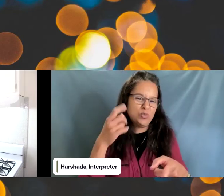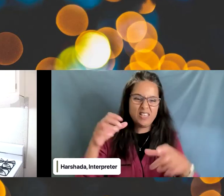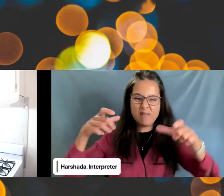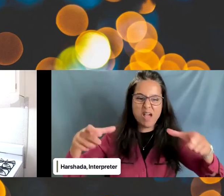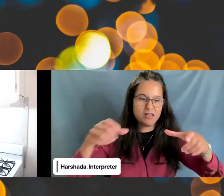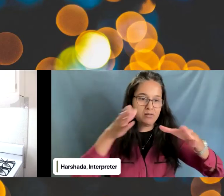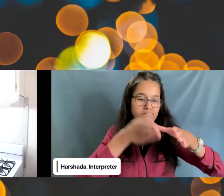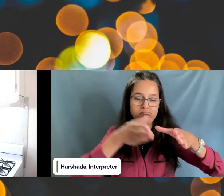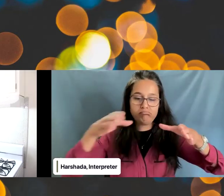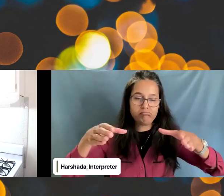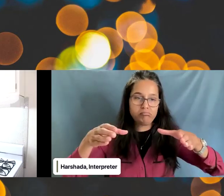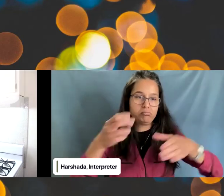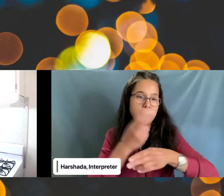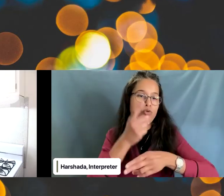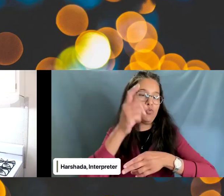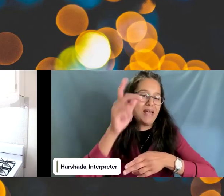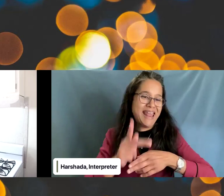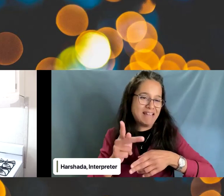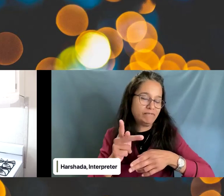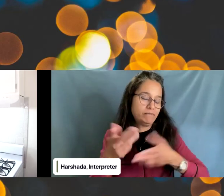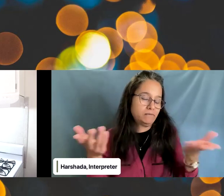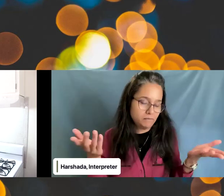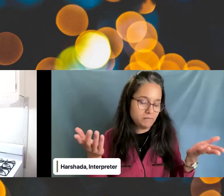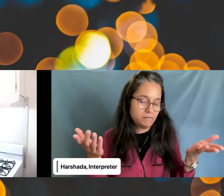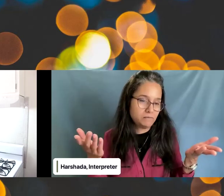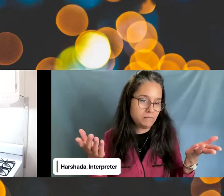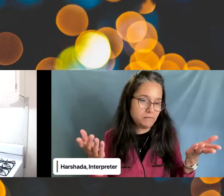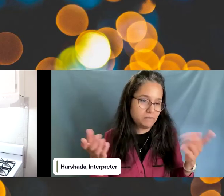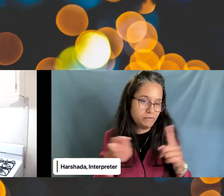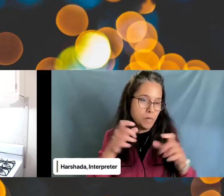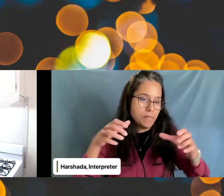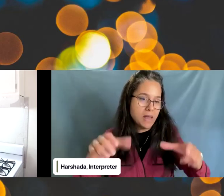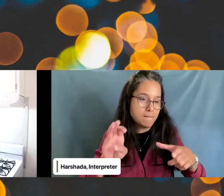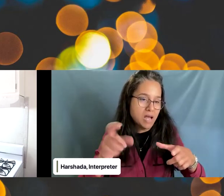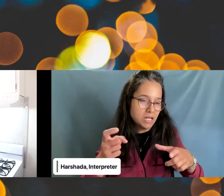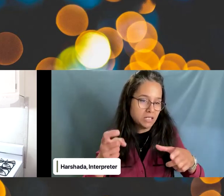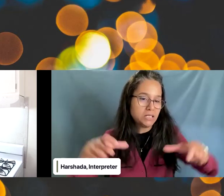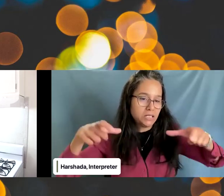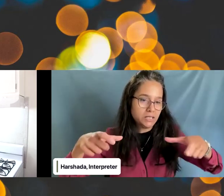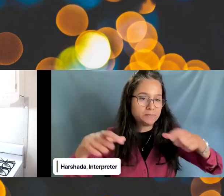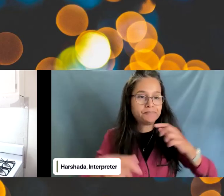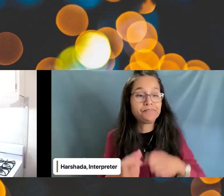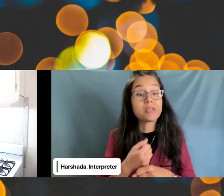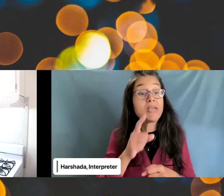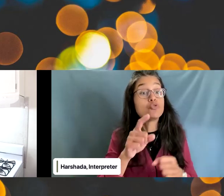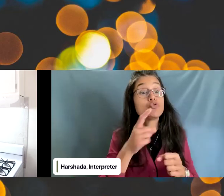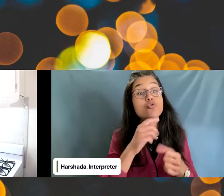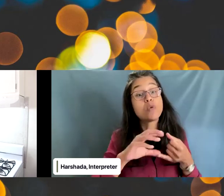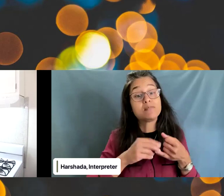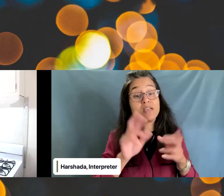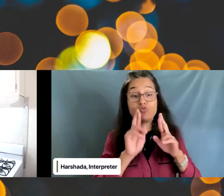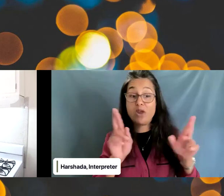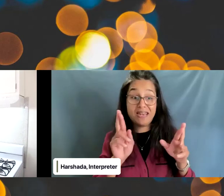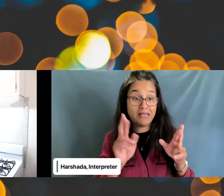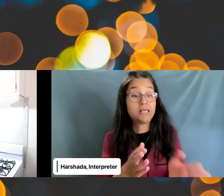basically. And just make sure you got your raspberries ready. In the small saucepan, you're